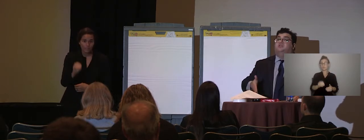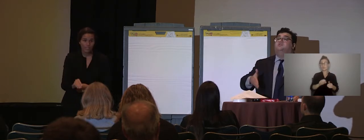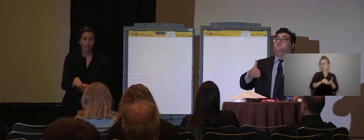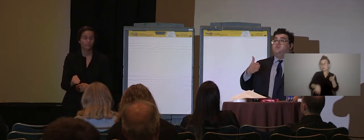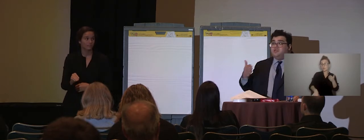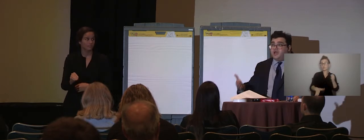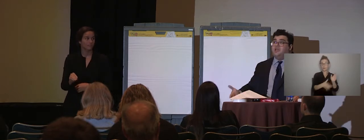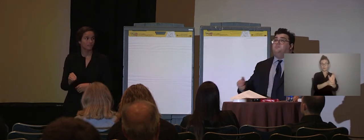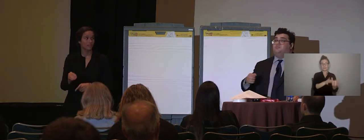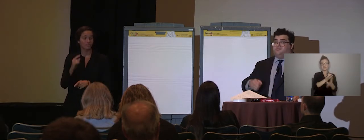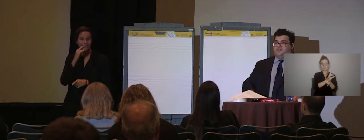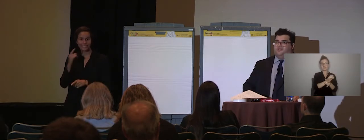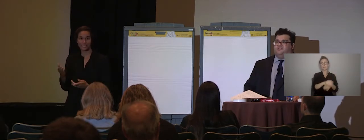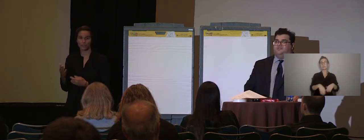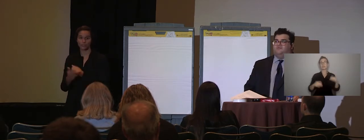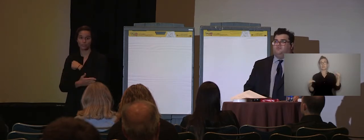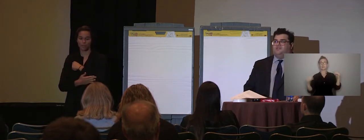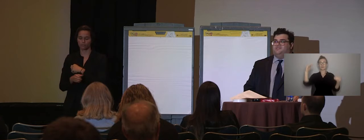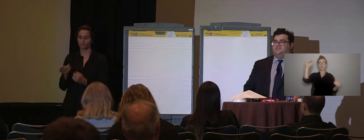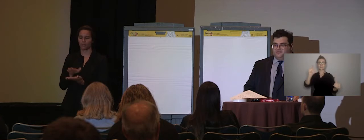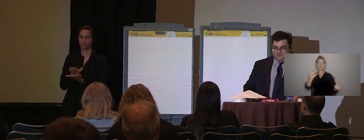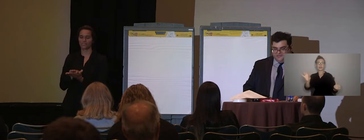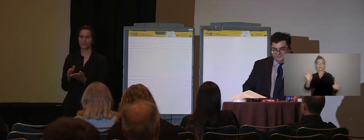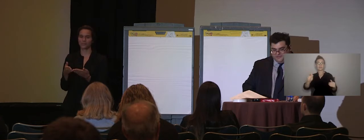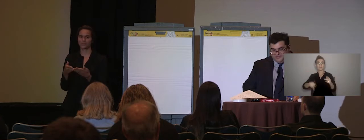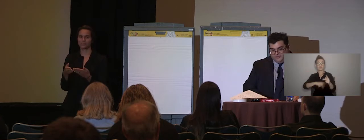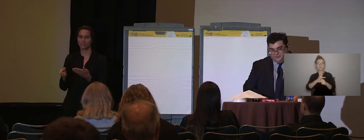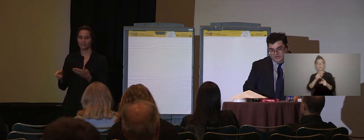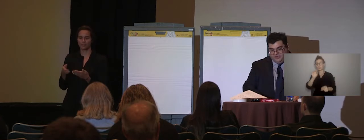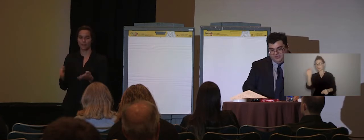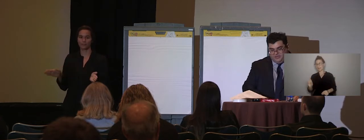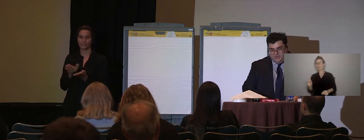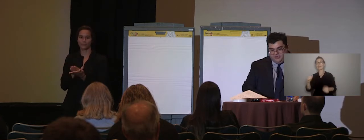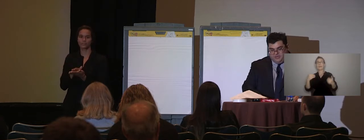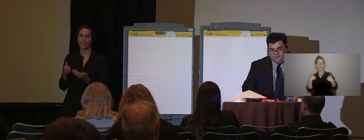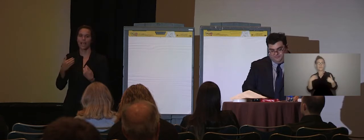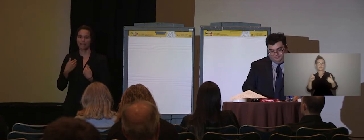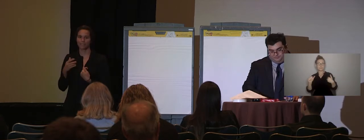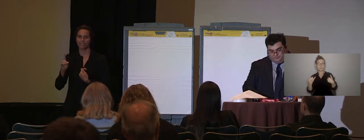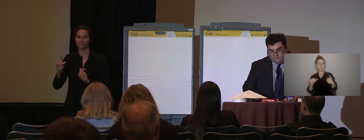disability. 29% of arrested students have a disability.